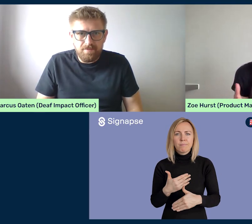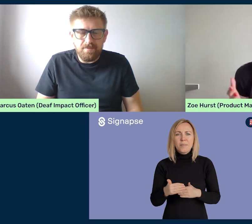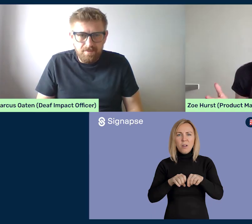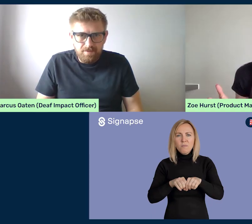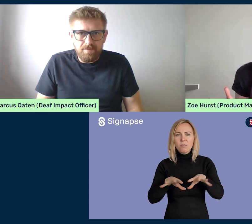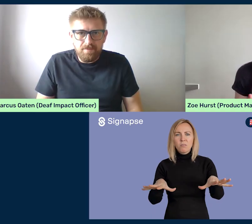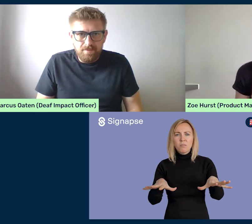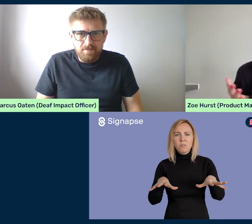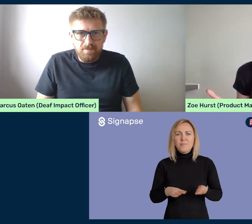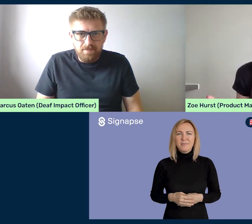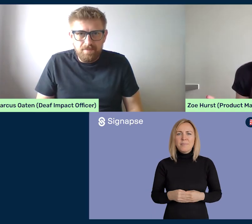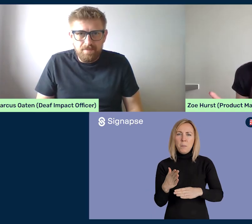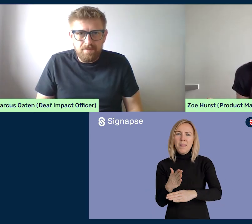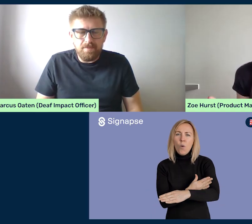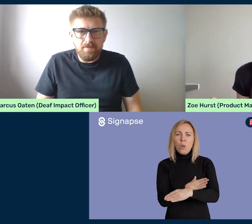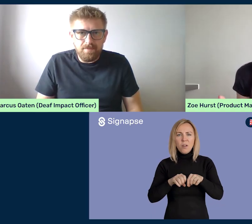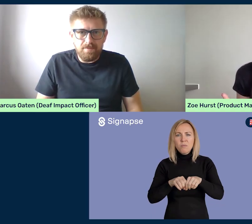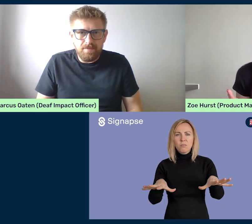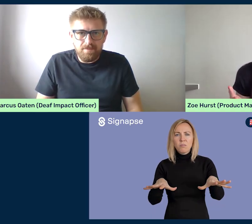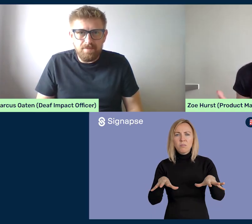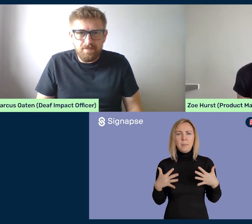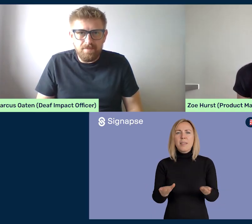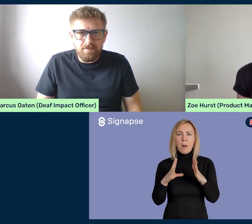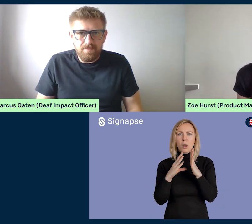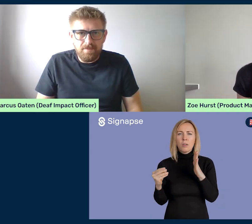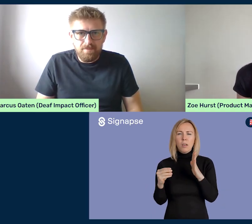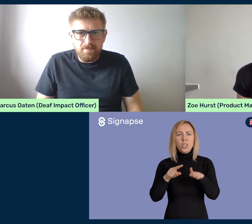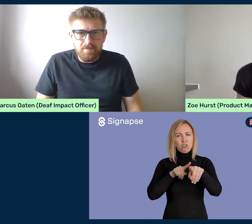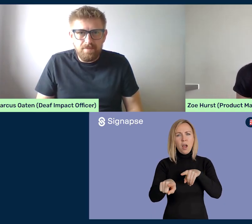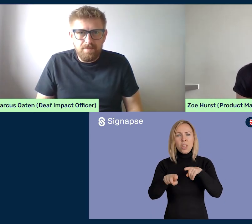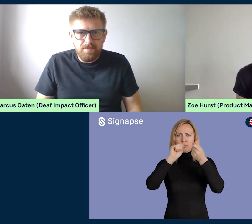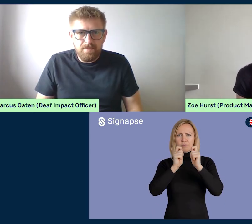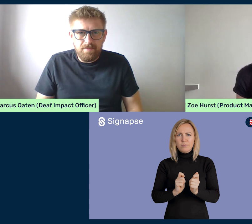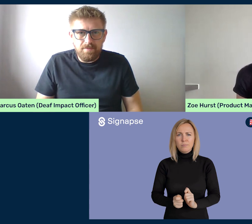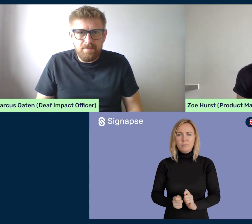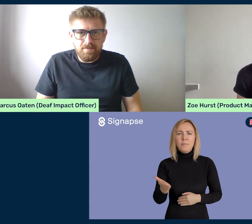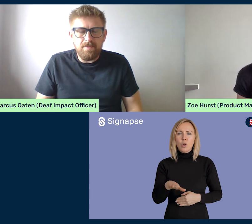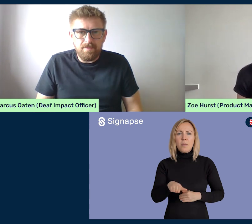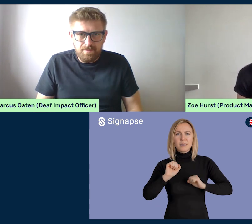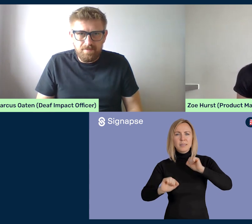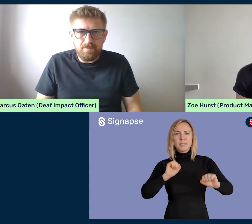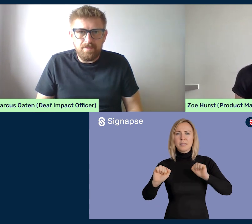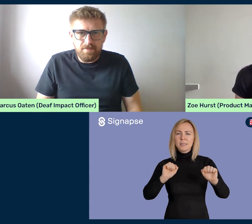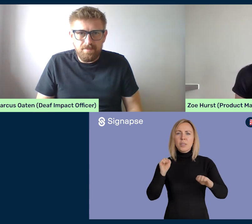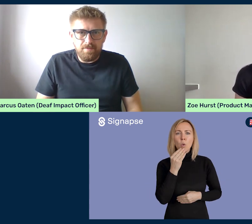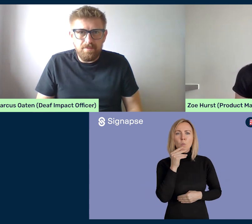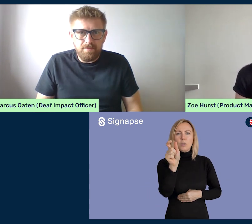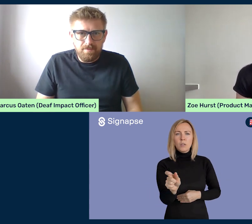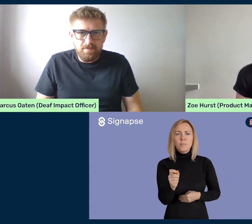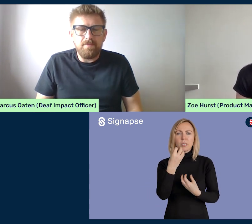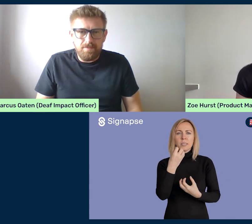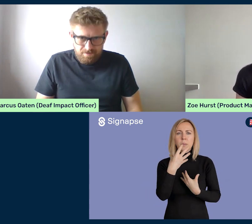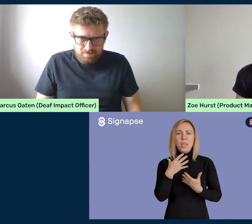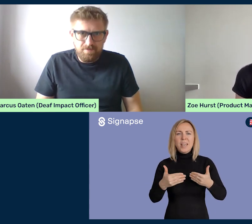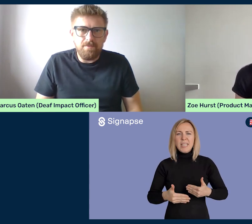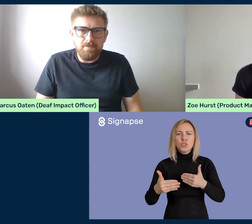go out, they're launched, they're all kind of tested and reviewed within these user feedback sessions that you do. And I've